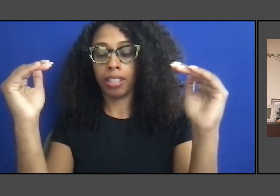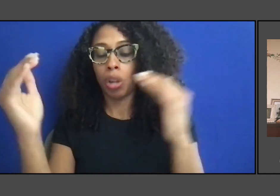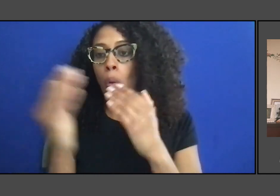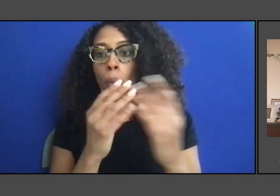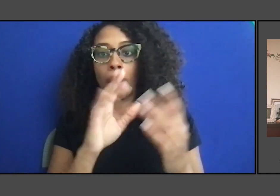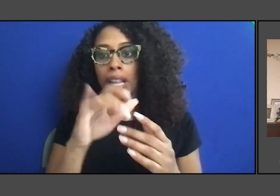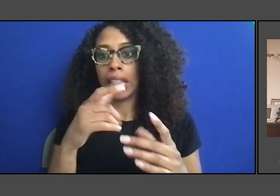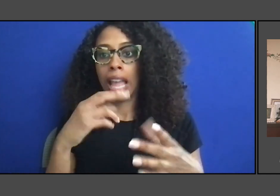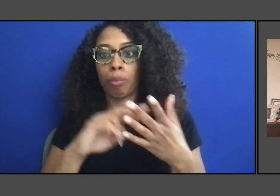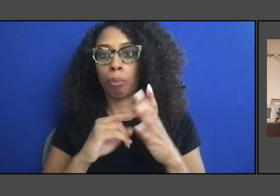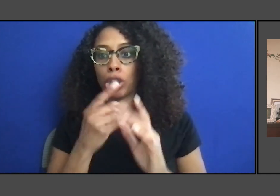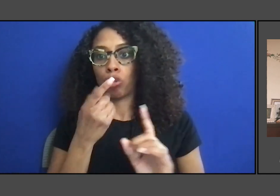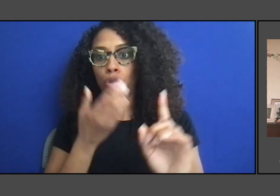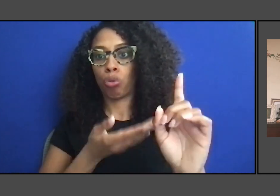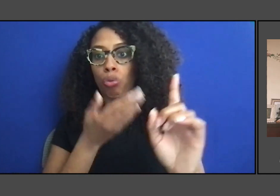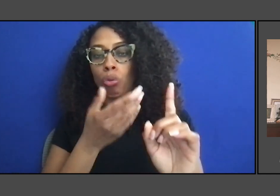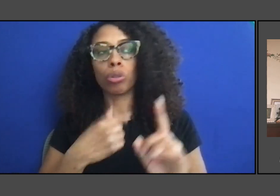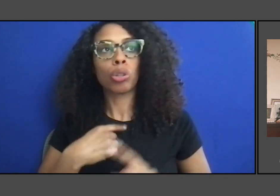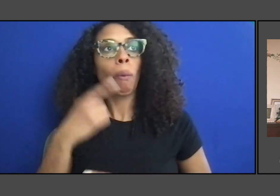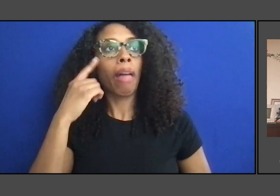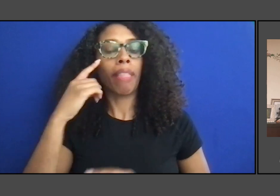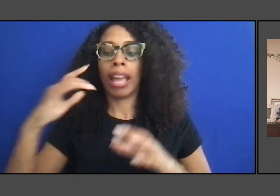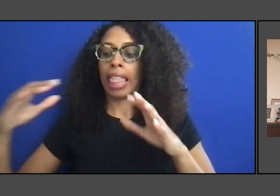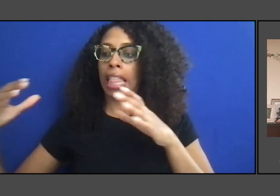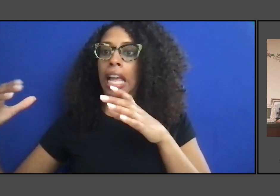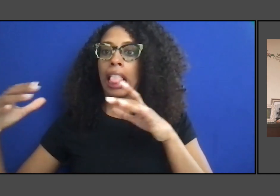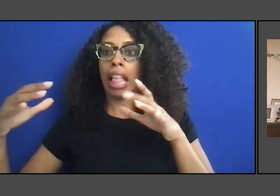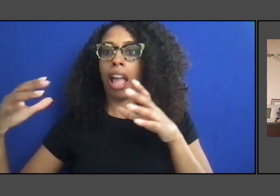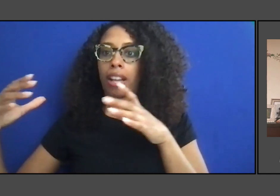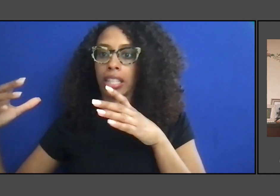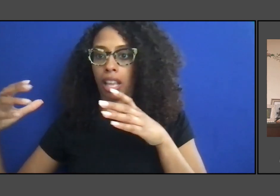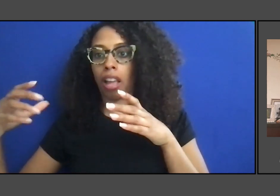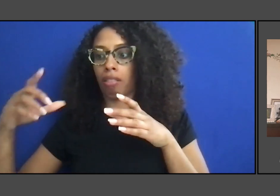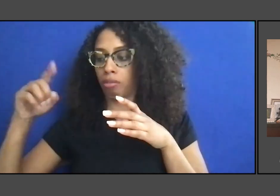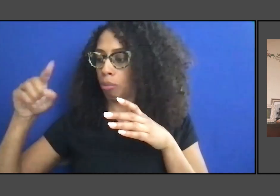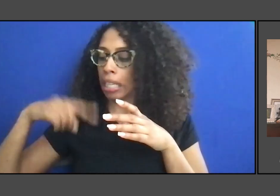collective nature of it is something that we have to constantly